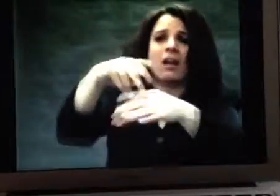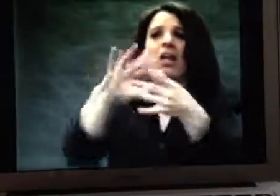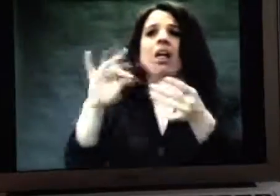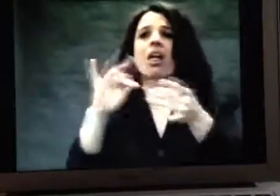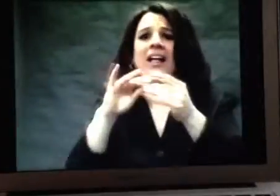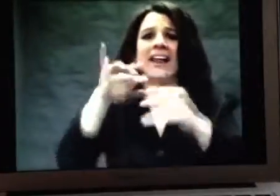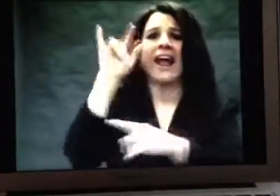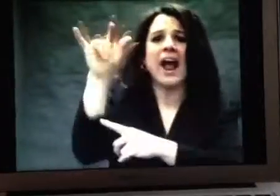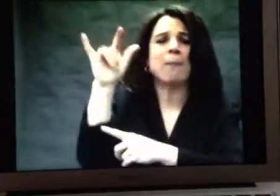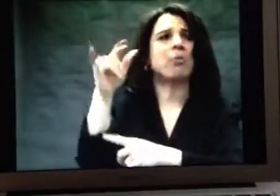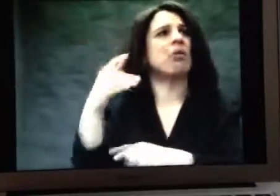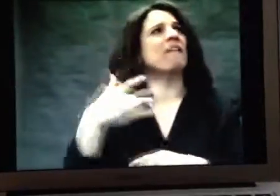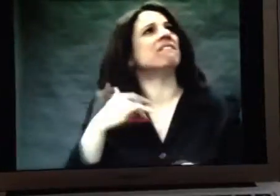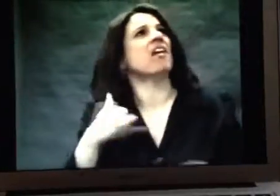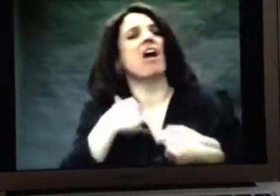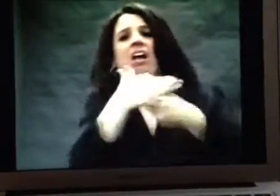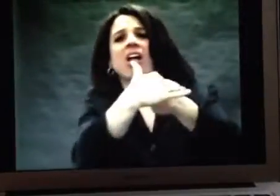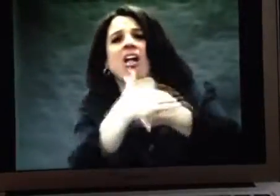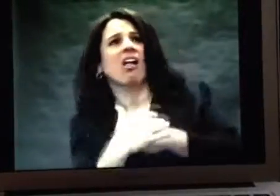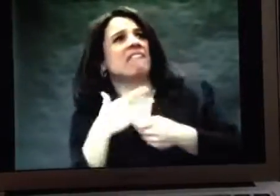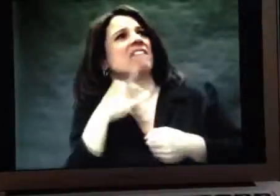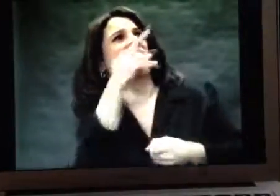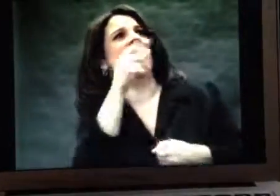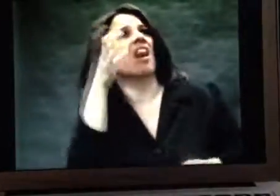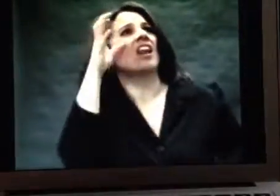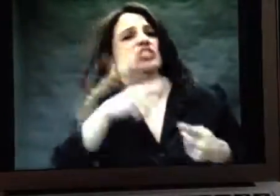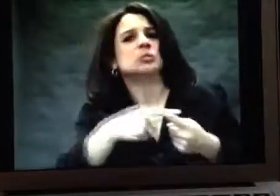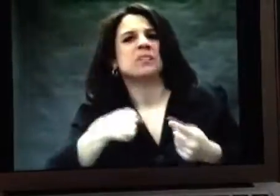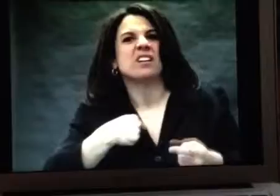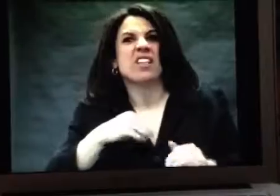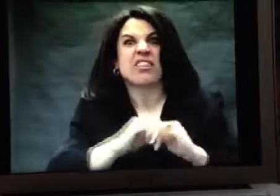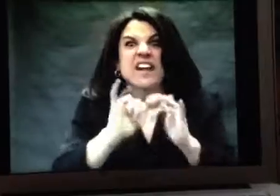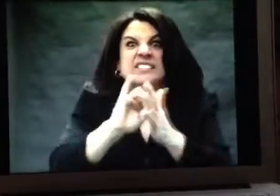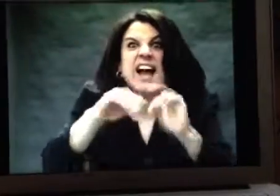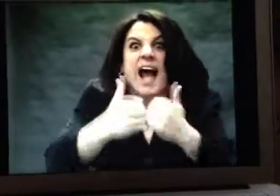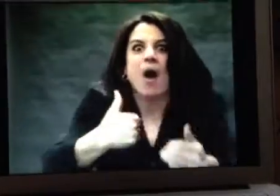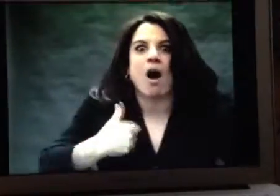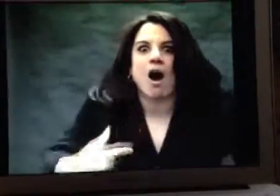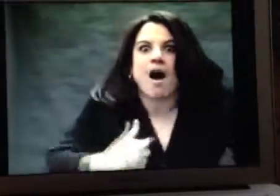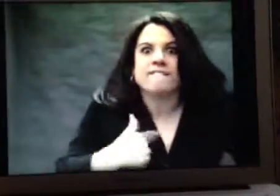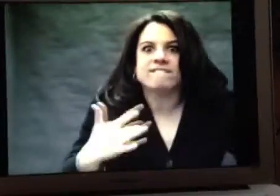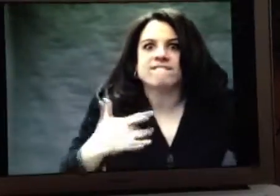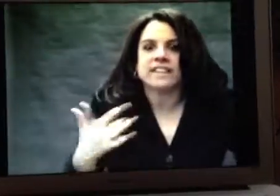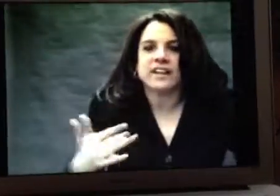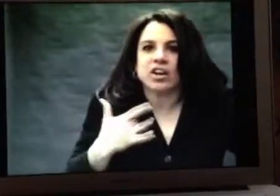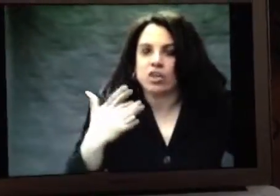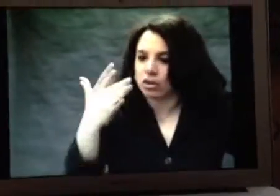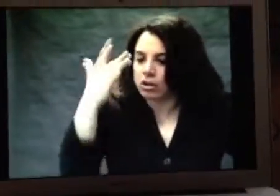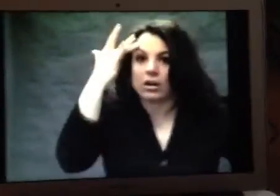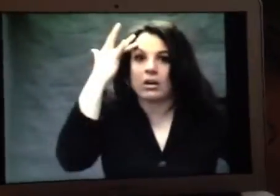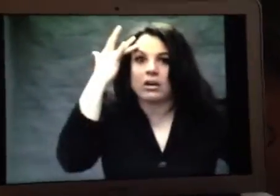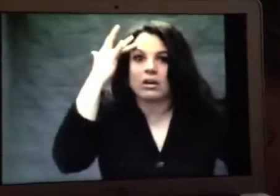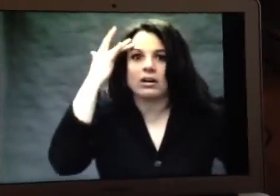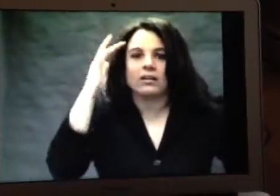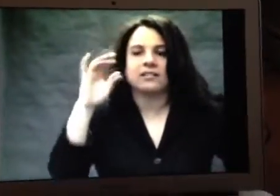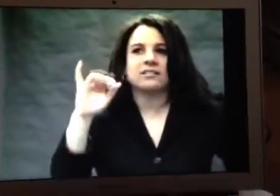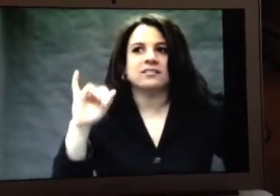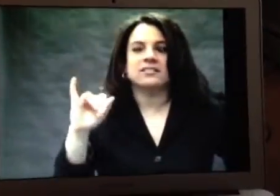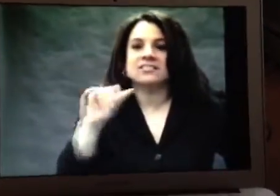Uh, I saw like the Geico man, and it was kind of like how I felt. I felt